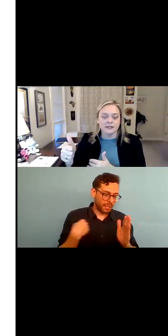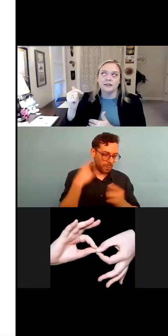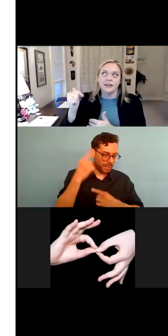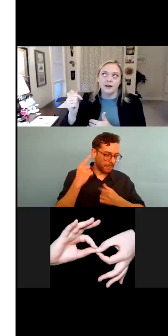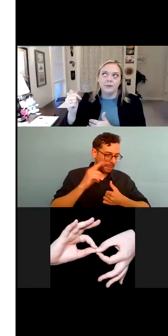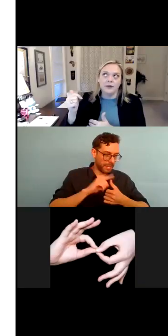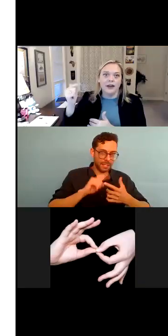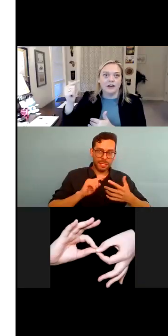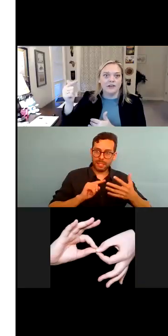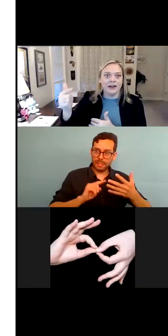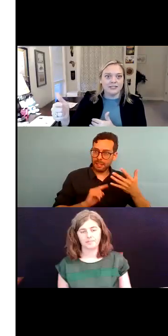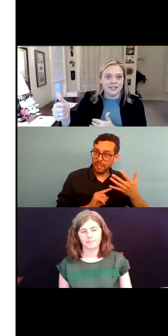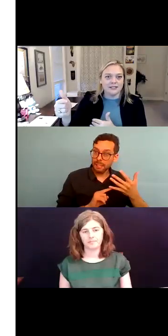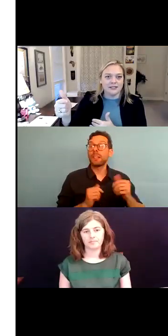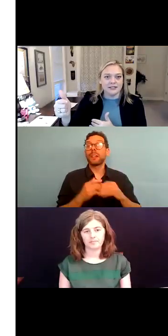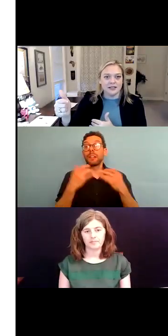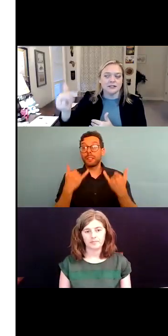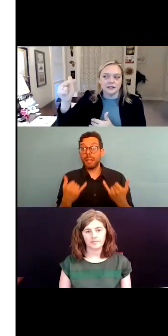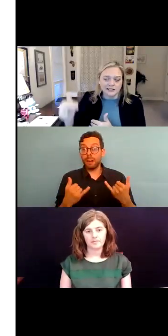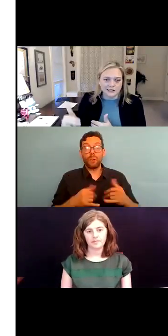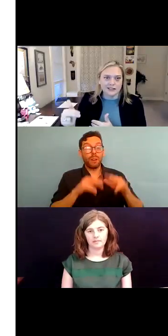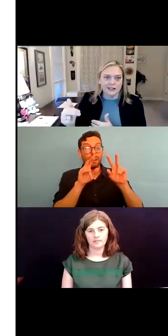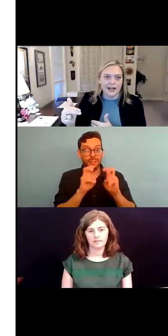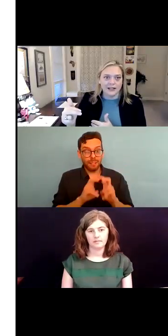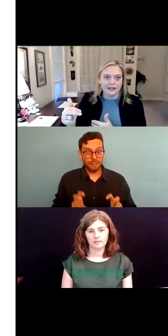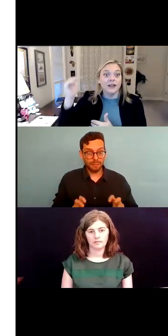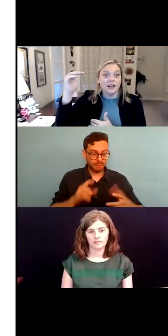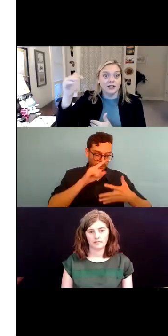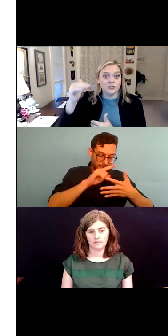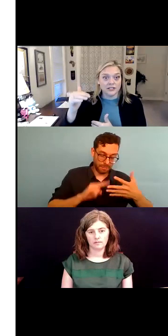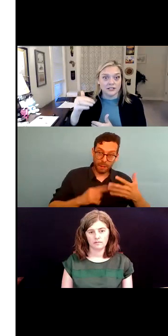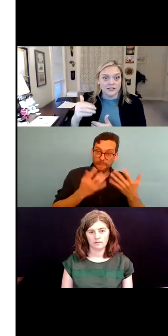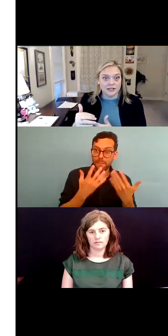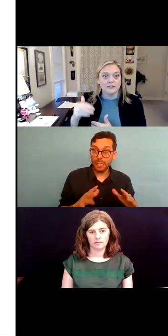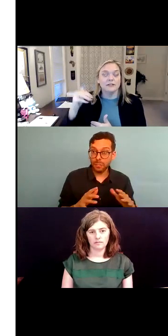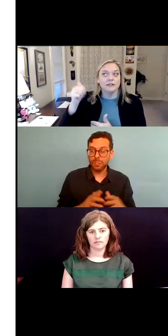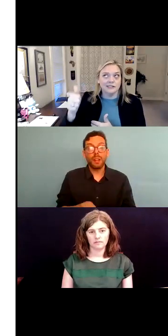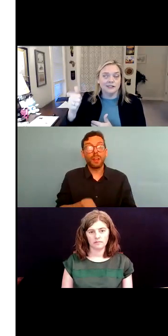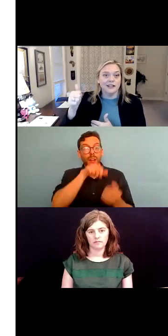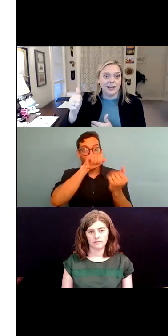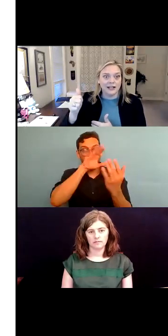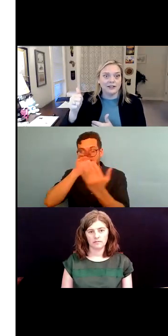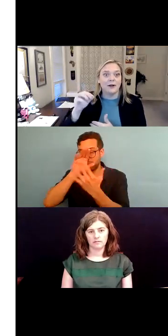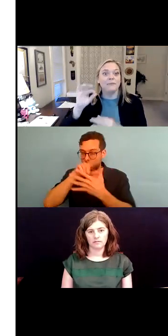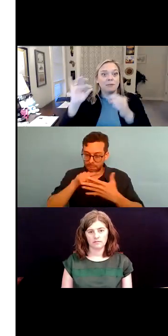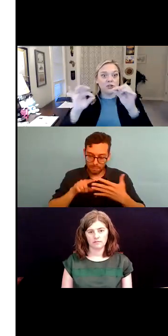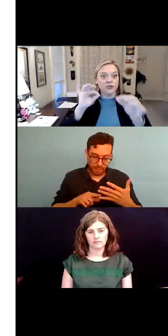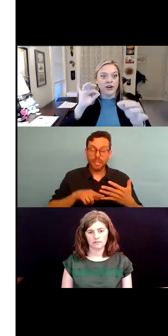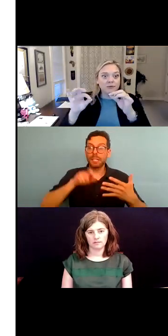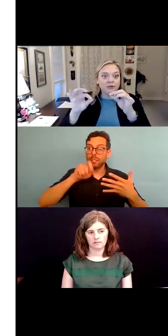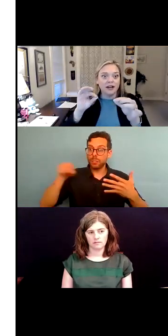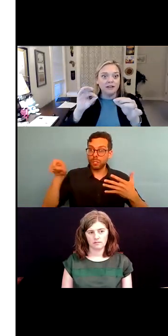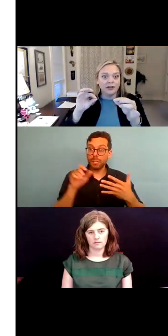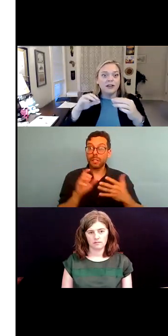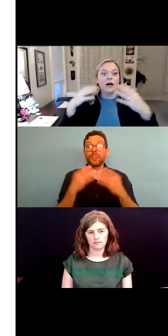asked. Now, have I assessed these things? Got it. Have I addressed these things? Got it. Now, I'm going to try